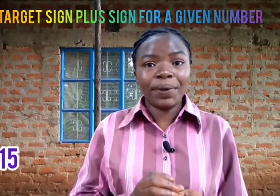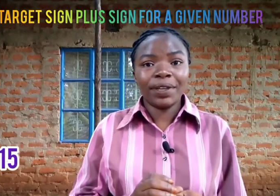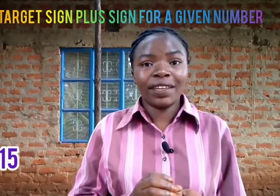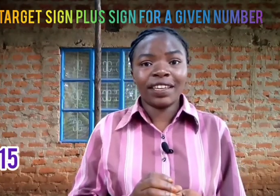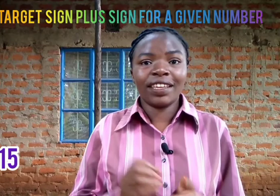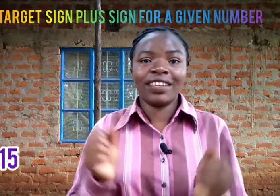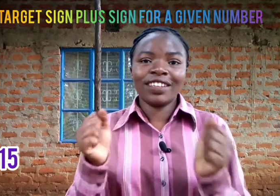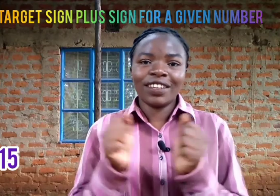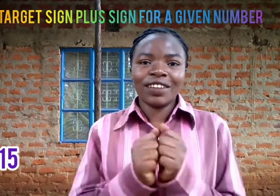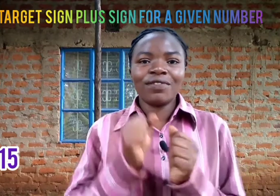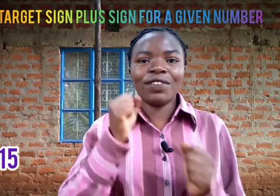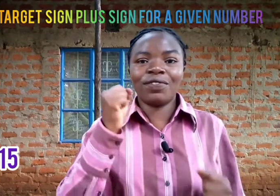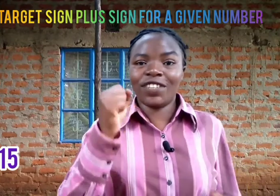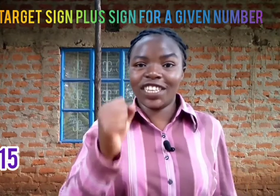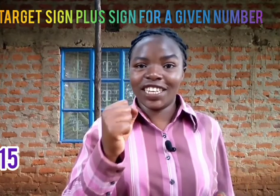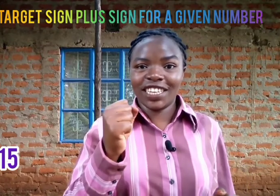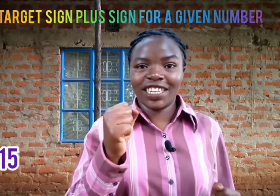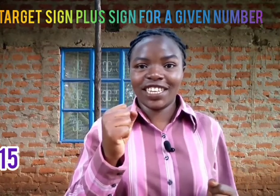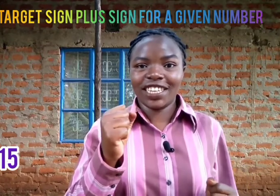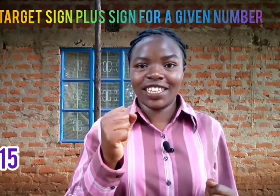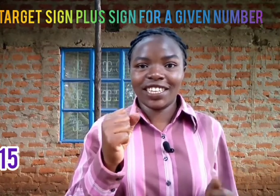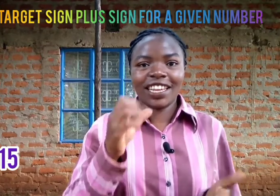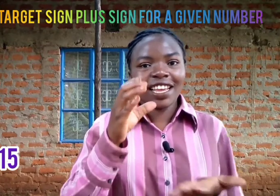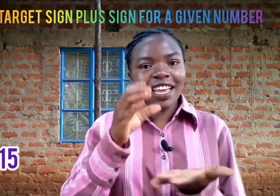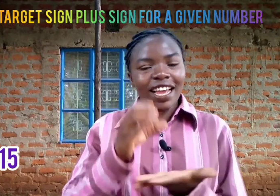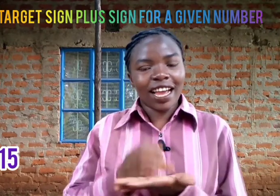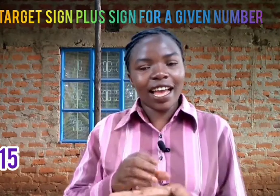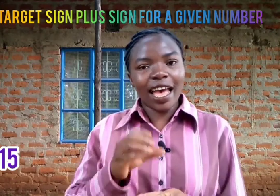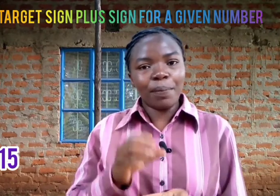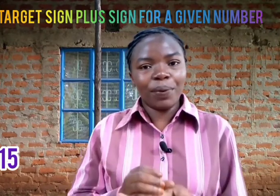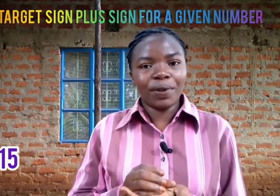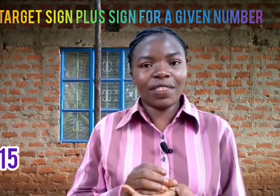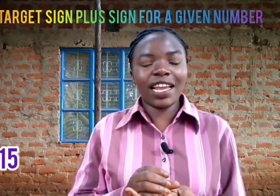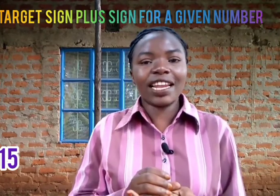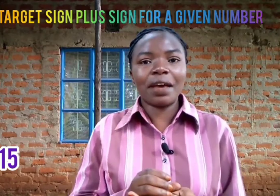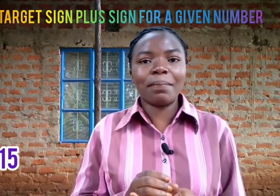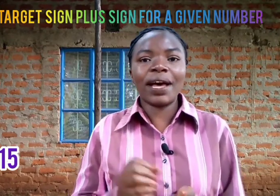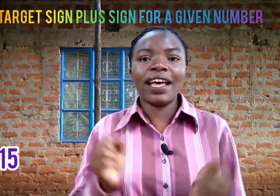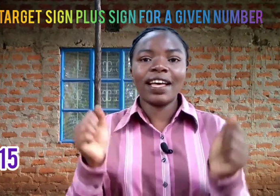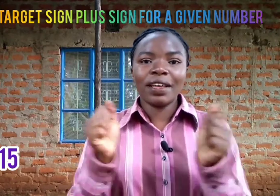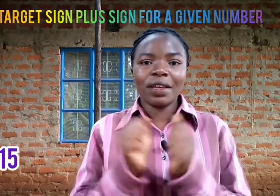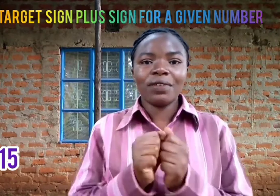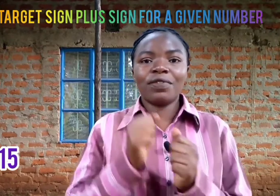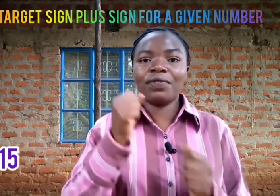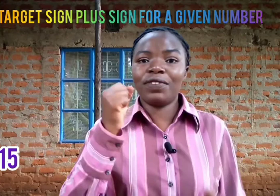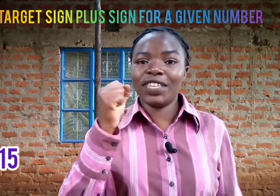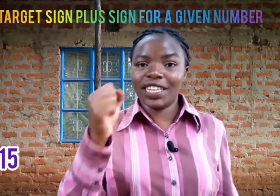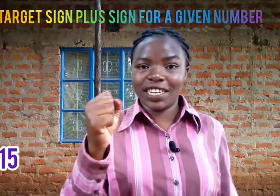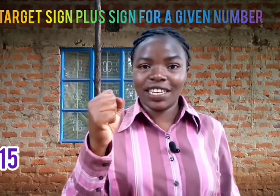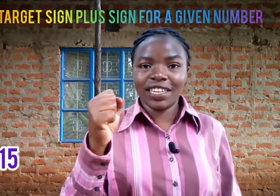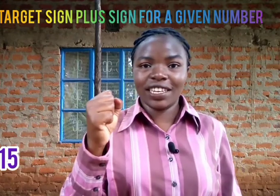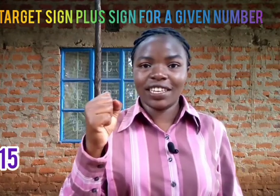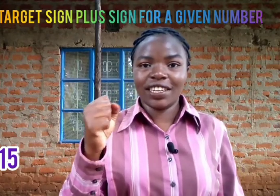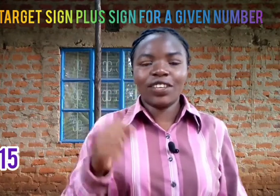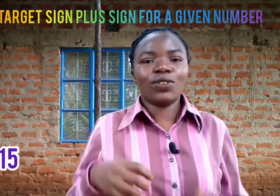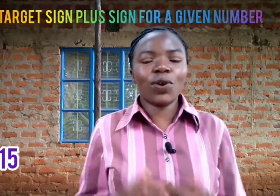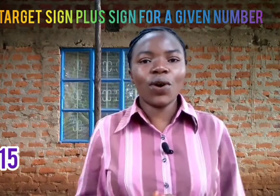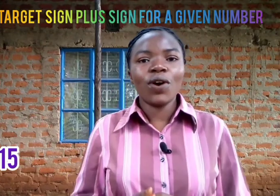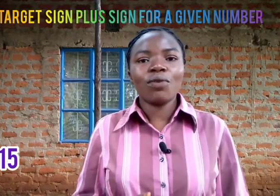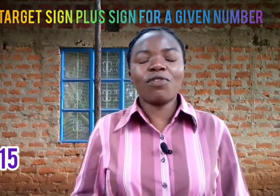15. Cap, then number 15. So, we